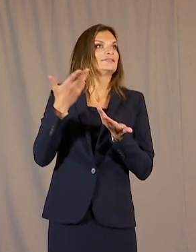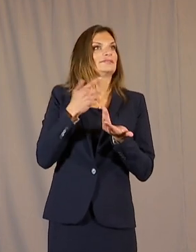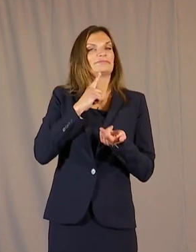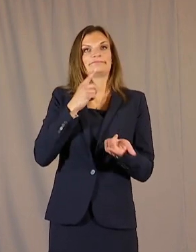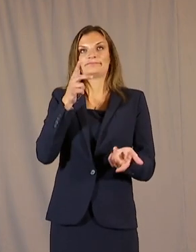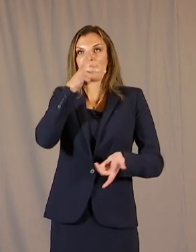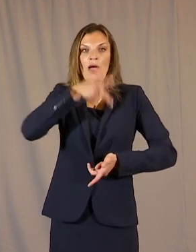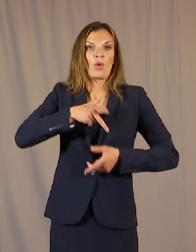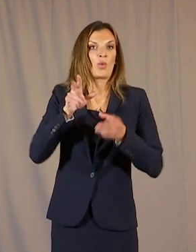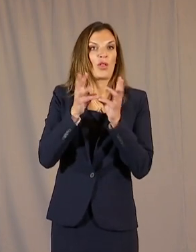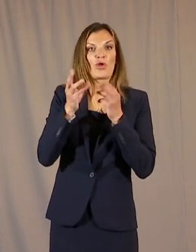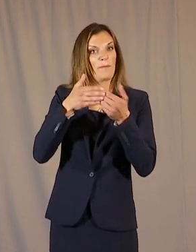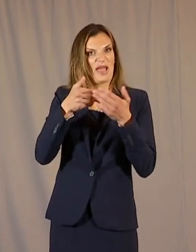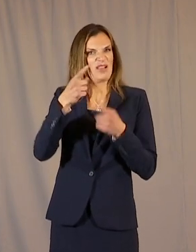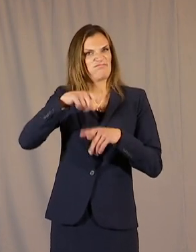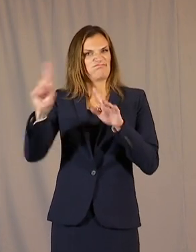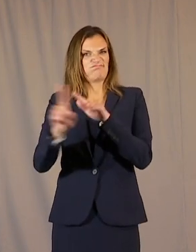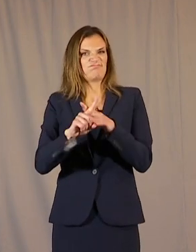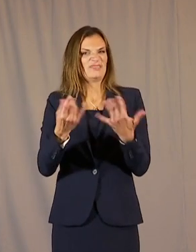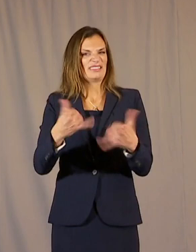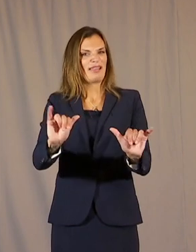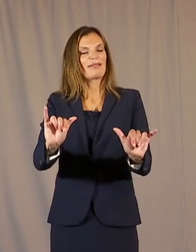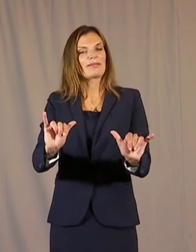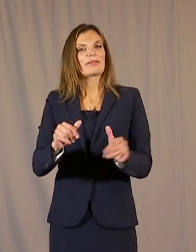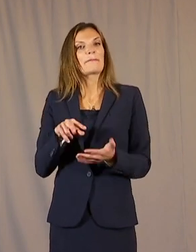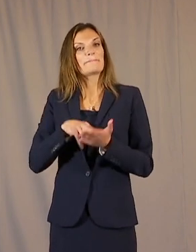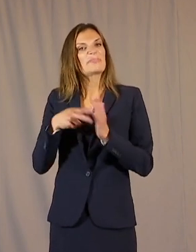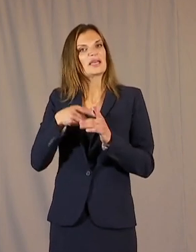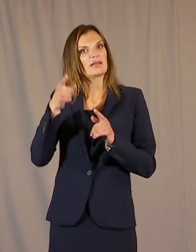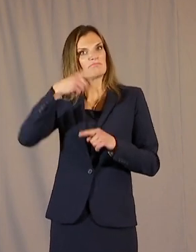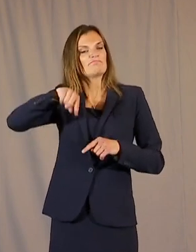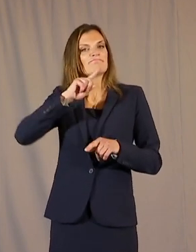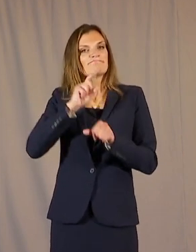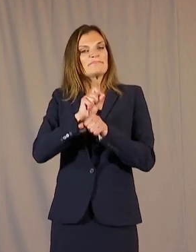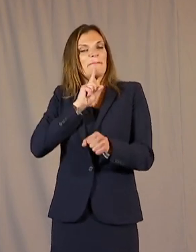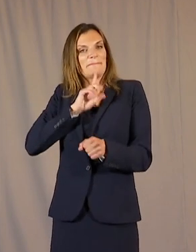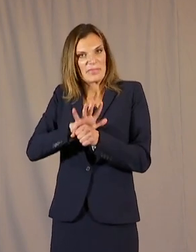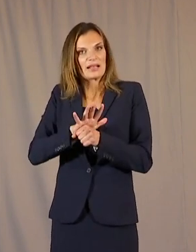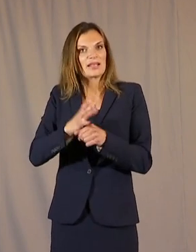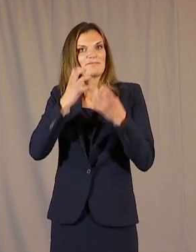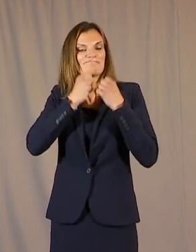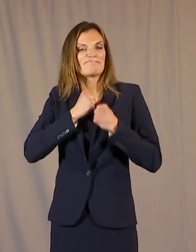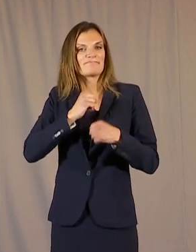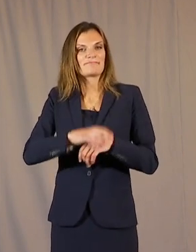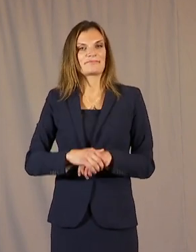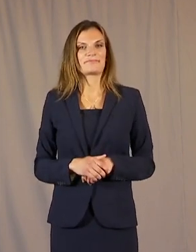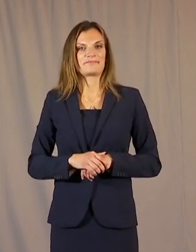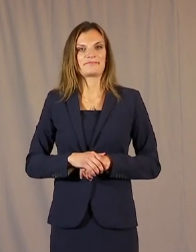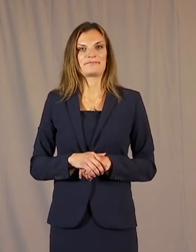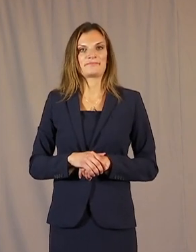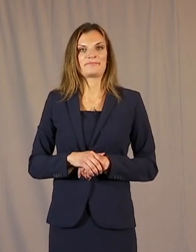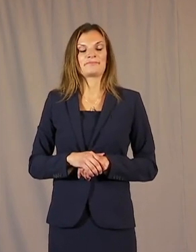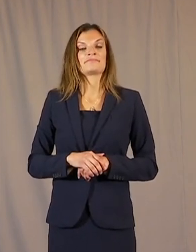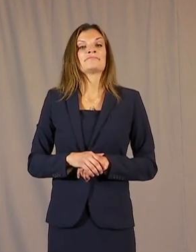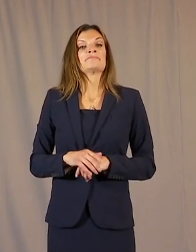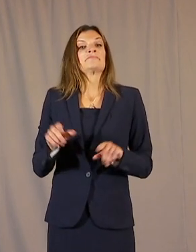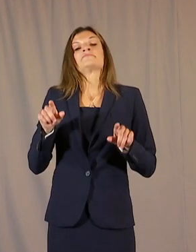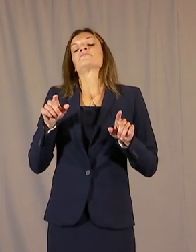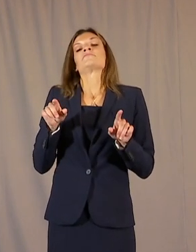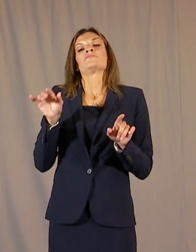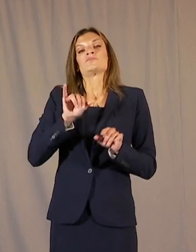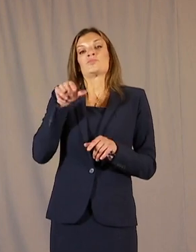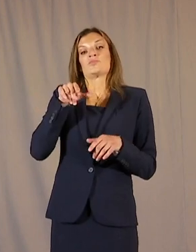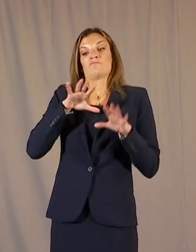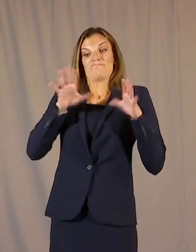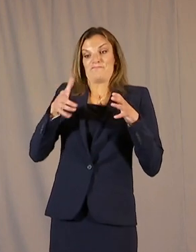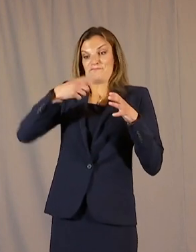were there, and so their commitment was huge. But I think for this group, again, the continuity of the